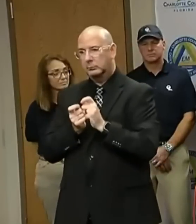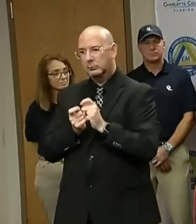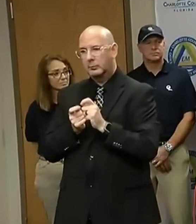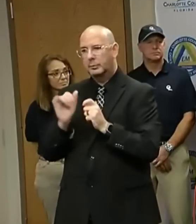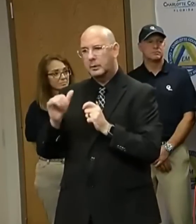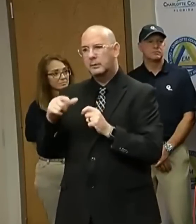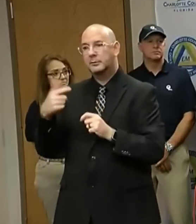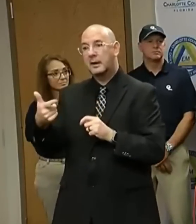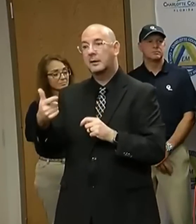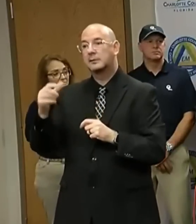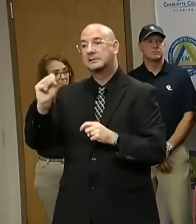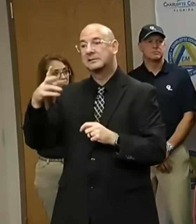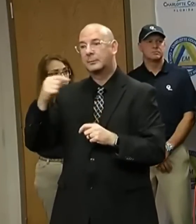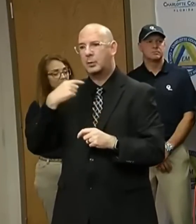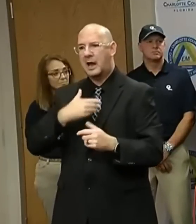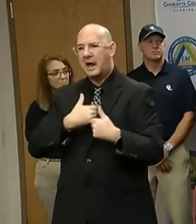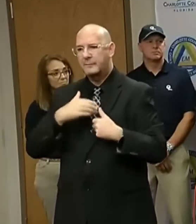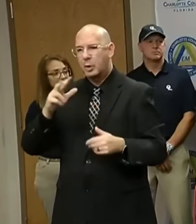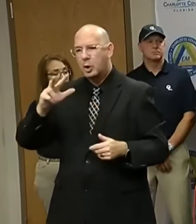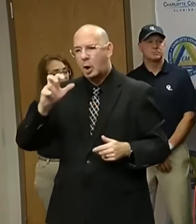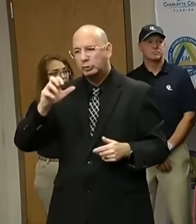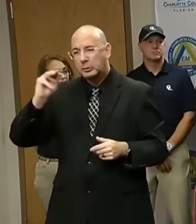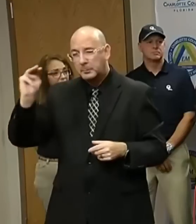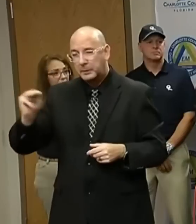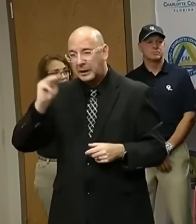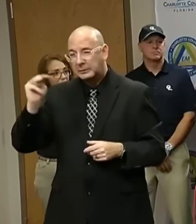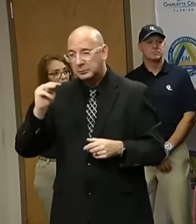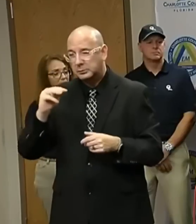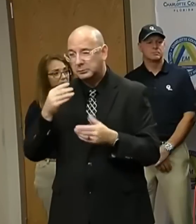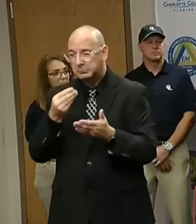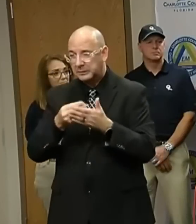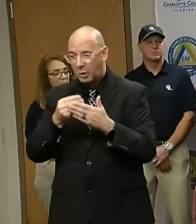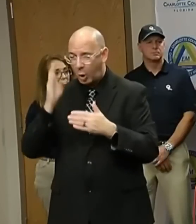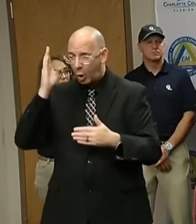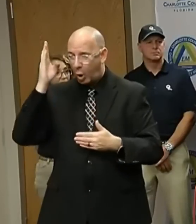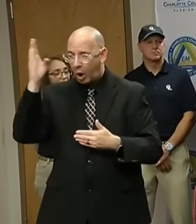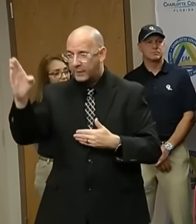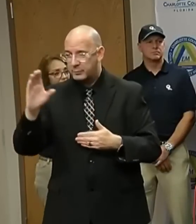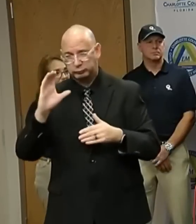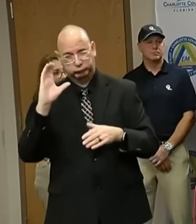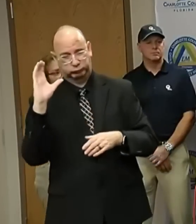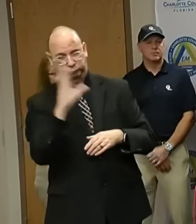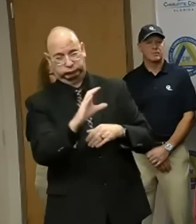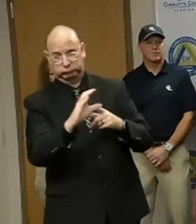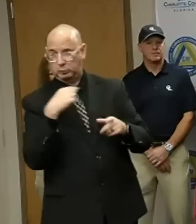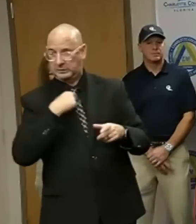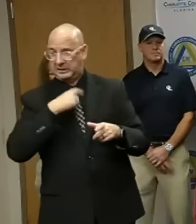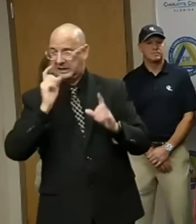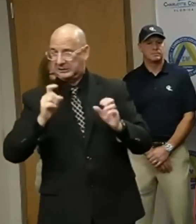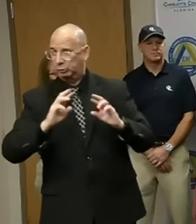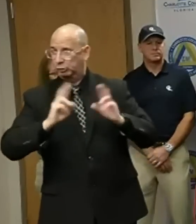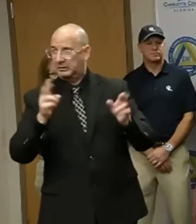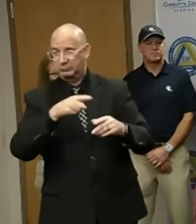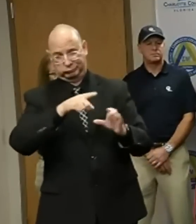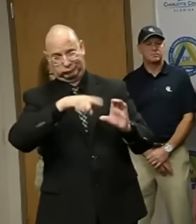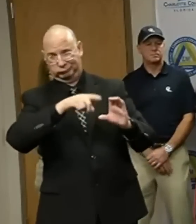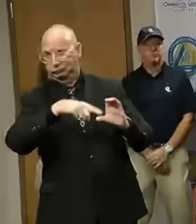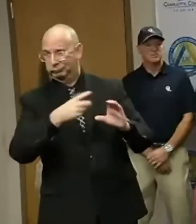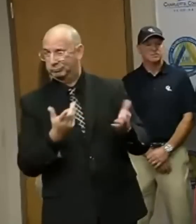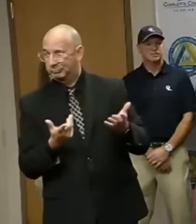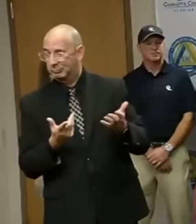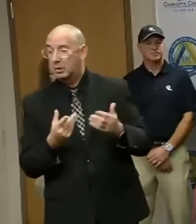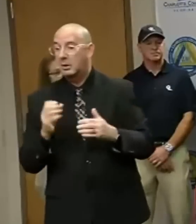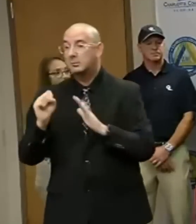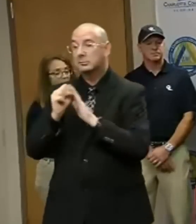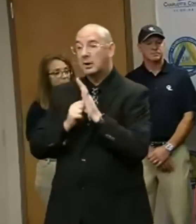$300 million over what they estimated. So we have put an emphasis on infrastructure, partially because the state is growing, but we